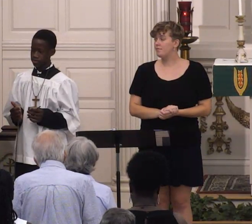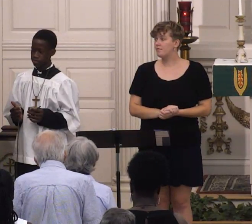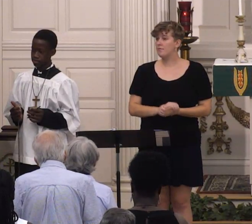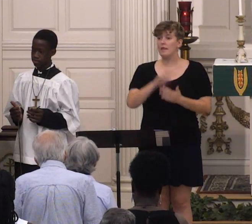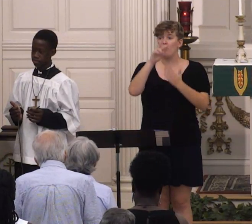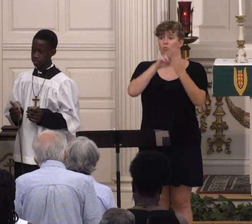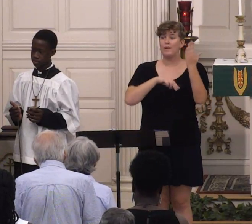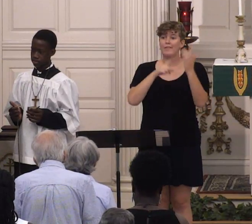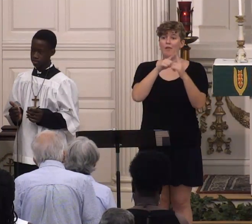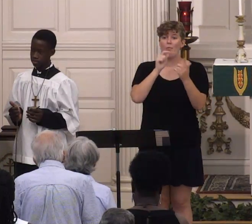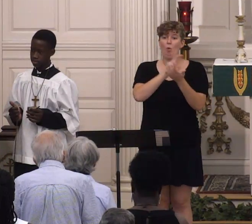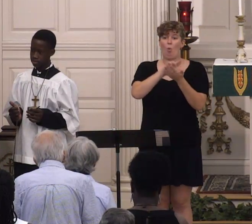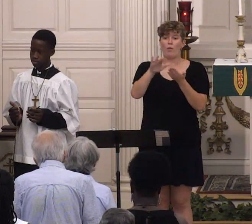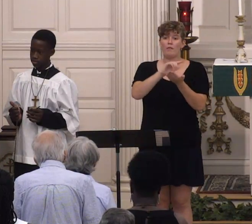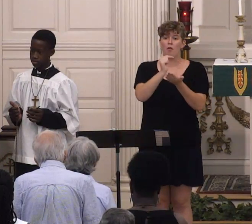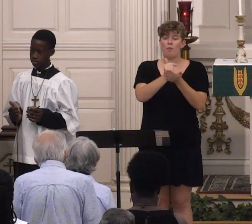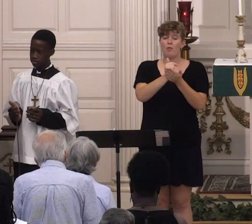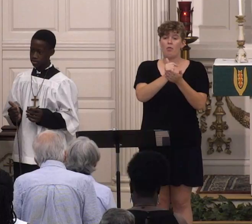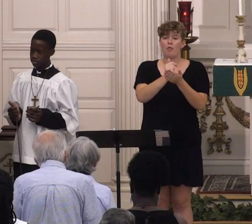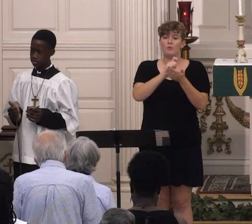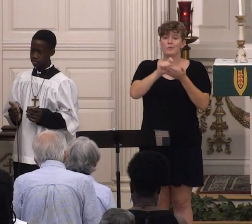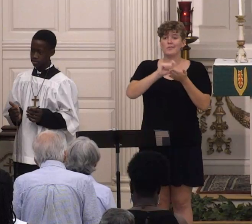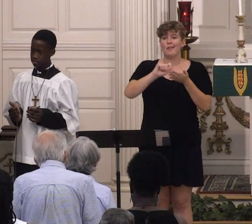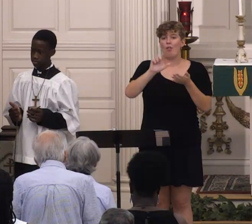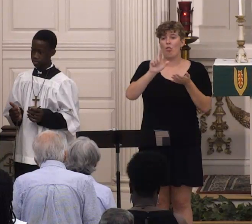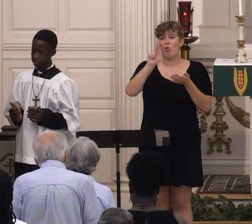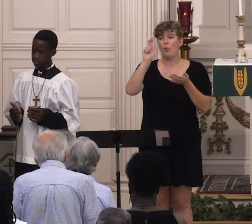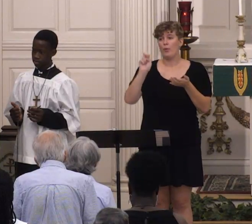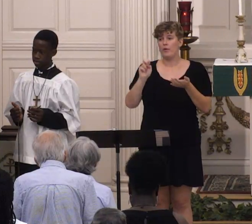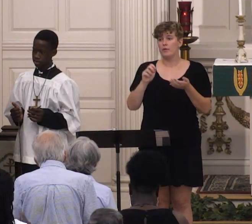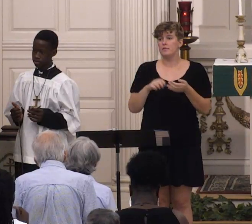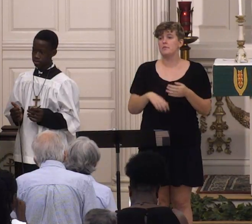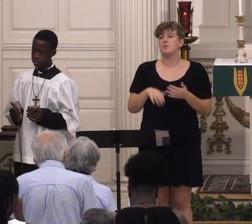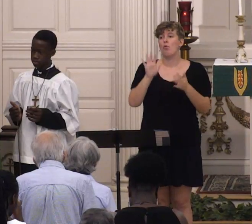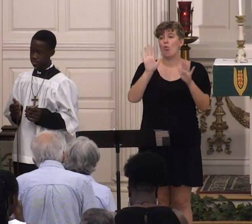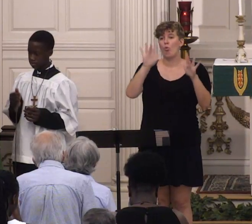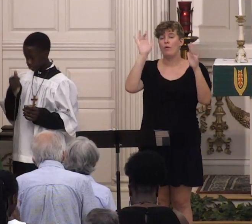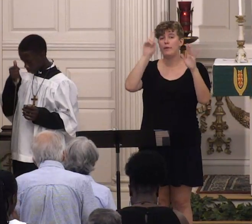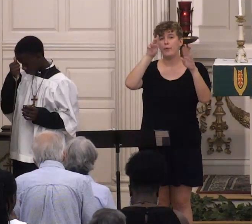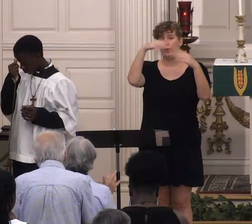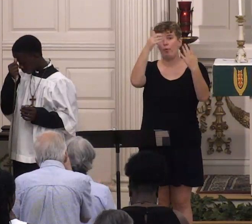And with your spirit. A reading from the Holy Gospel according to Luke. Glory to you, O Lord.